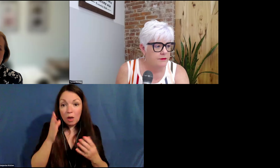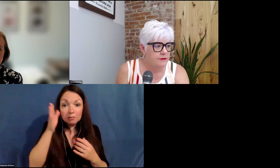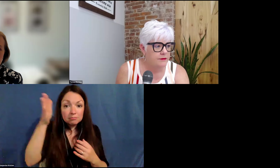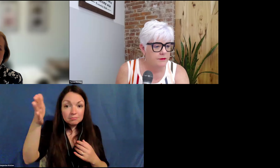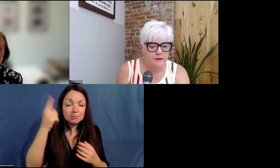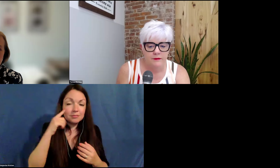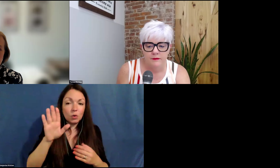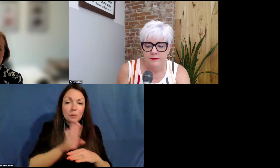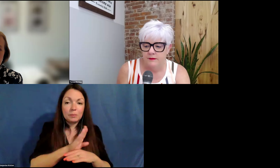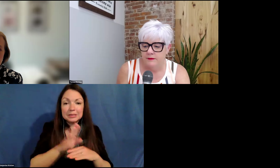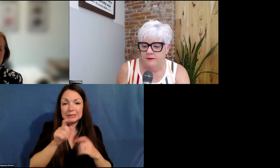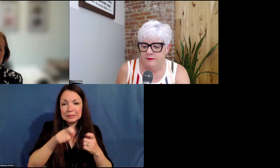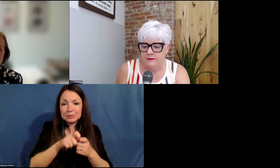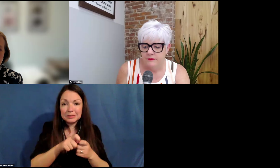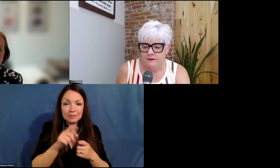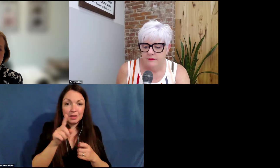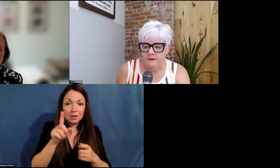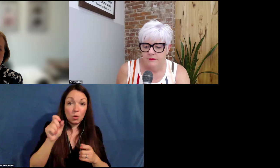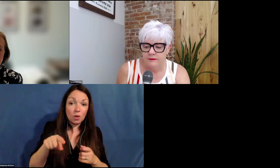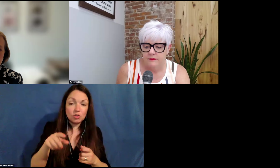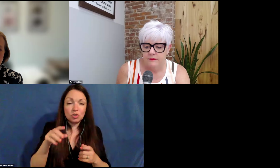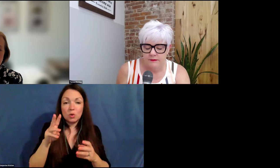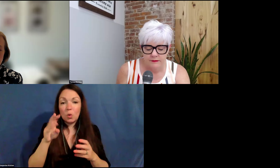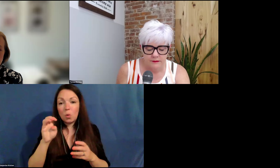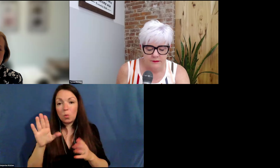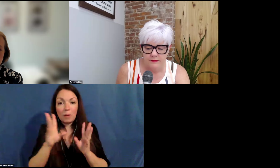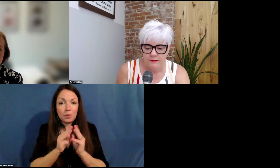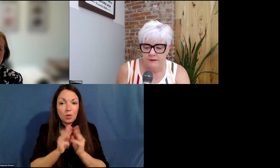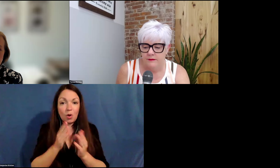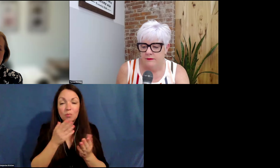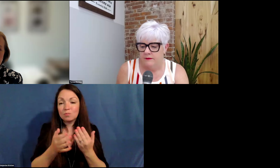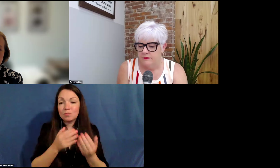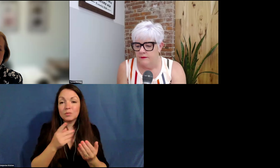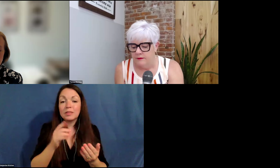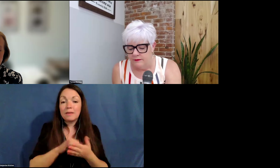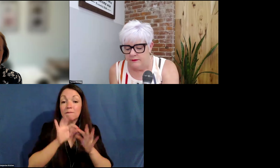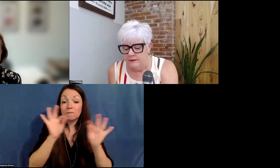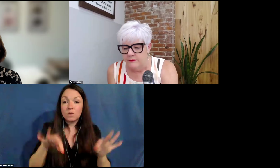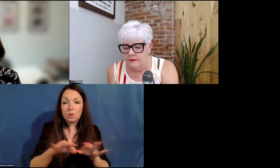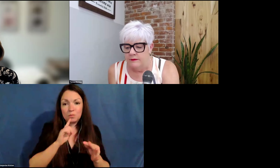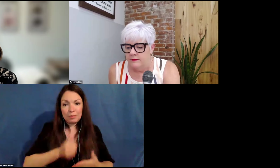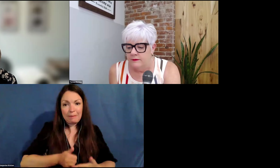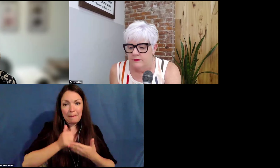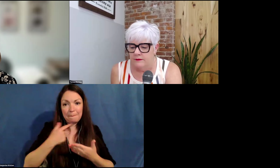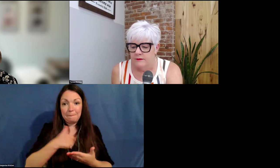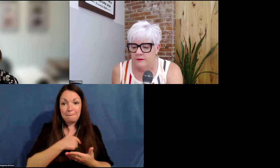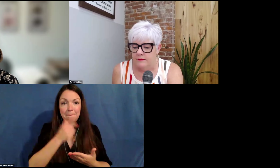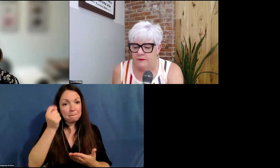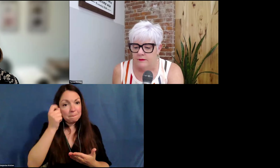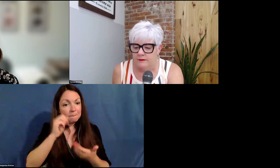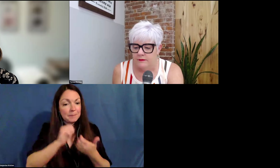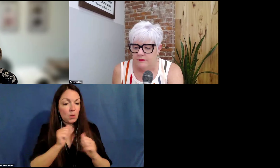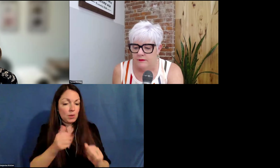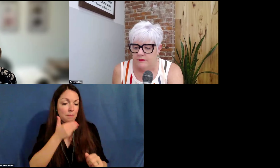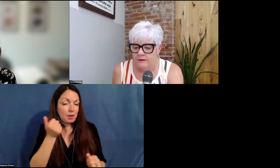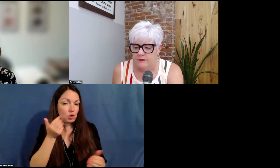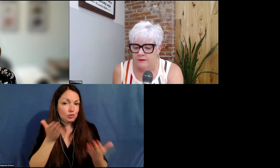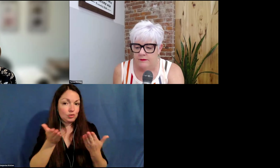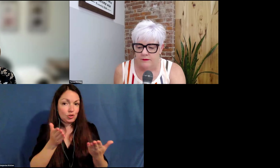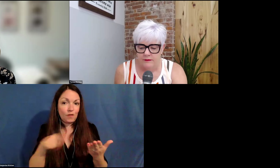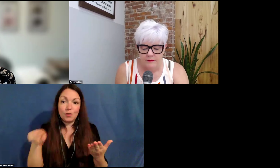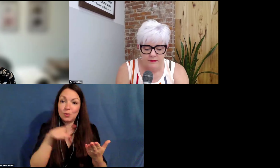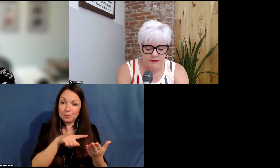or webinar or question that you want answered? That form is really helpful to us in understanding how we can better serve